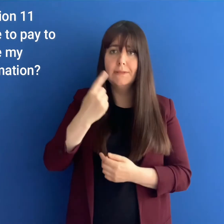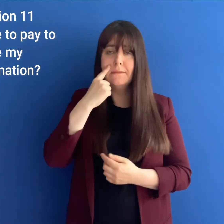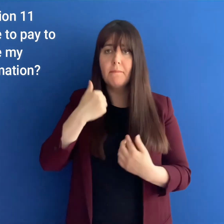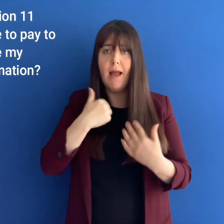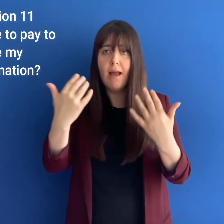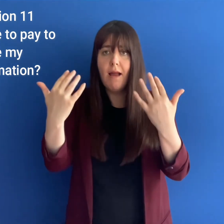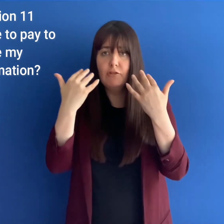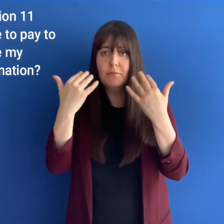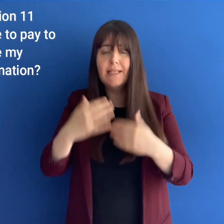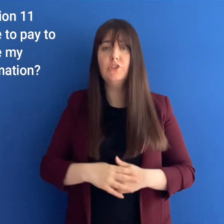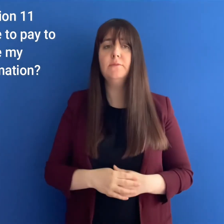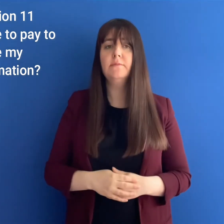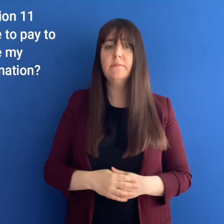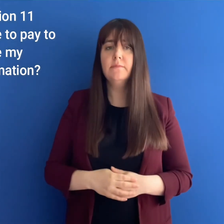pay to see my information?